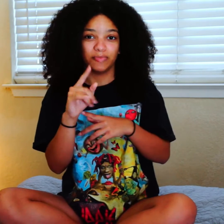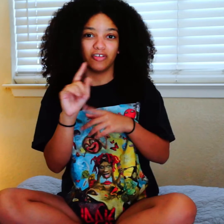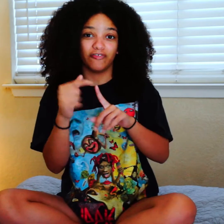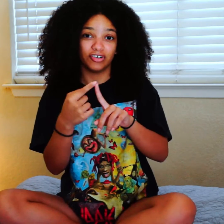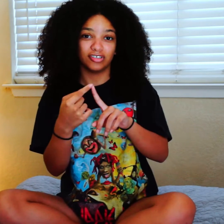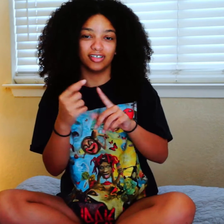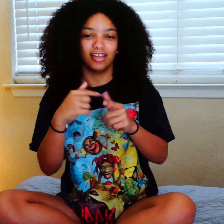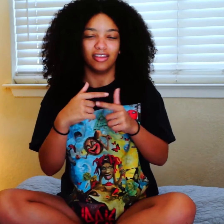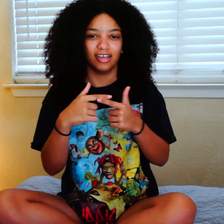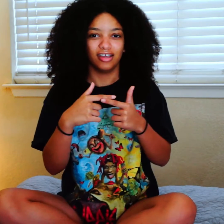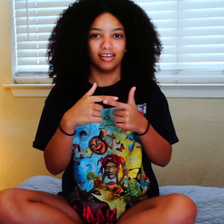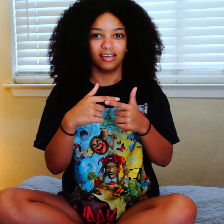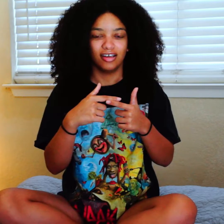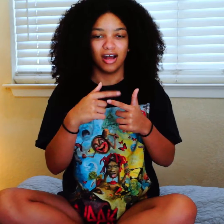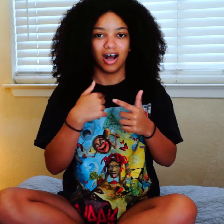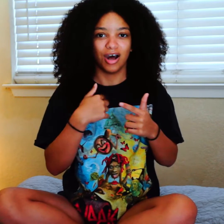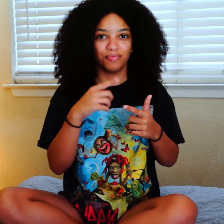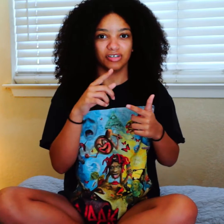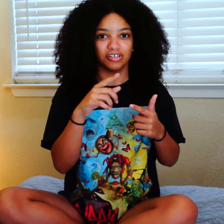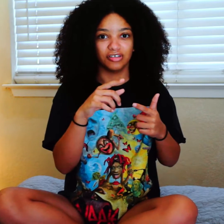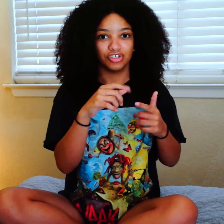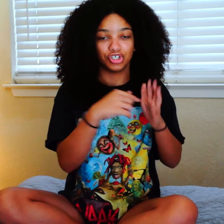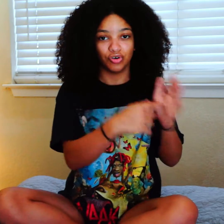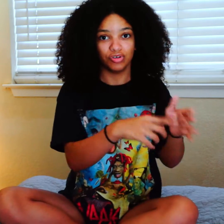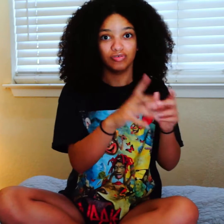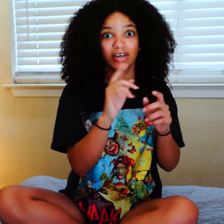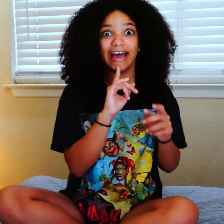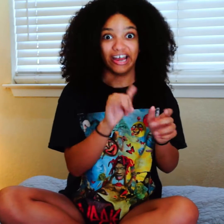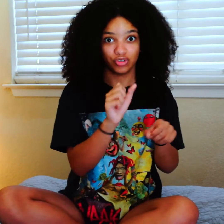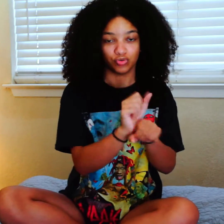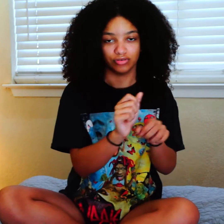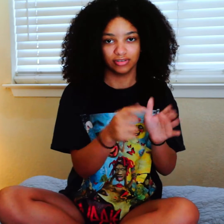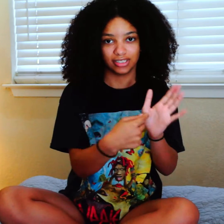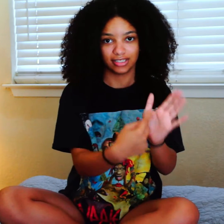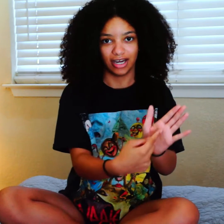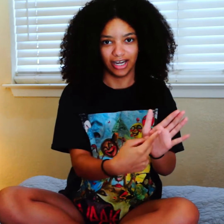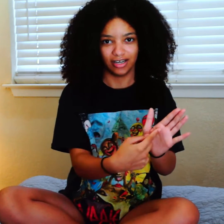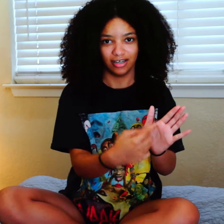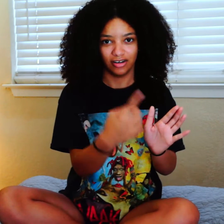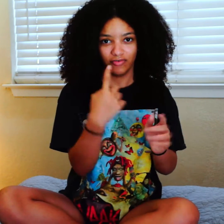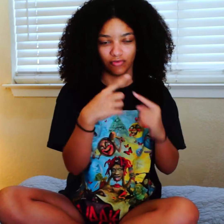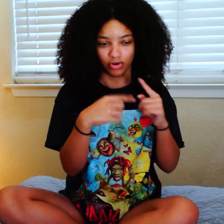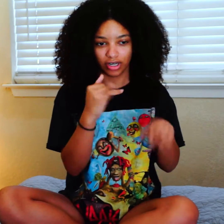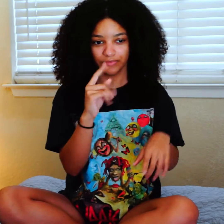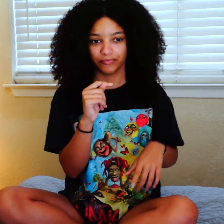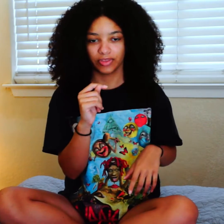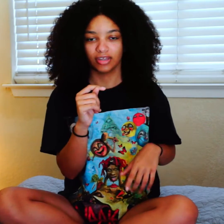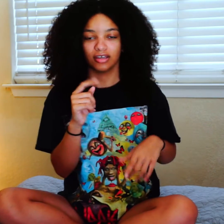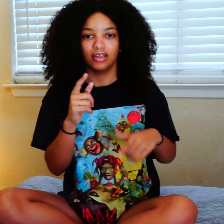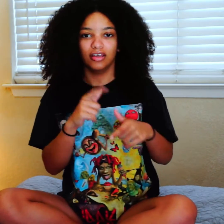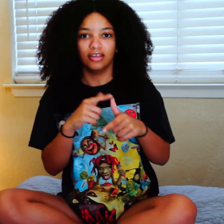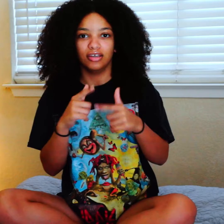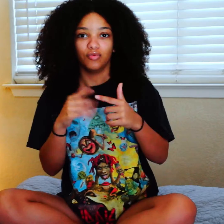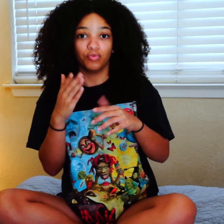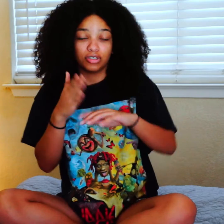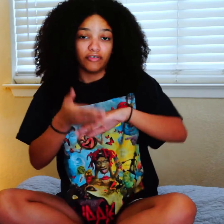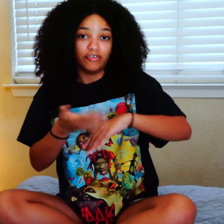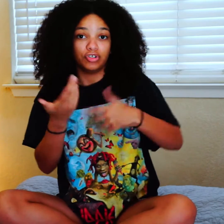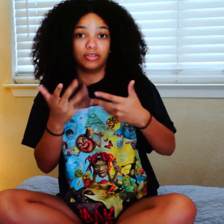it first, and then I'm gonna show you the actual sign for it. And then once I finish